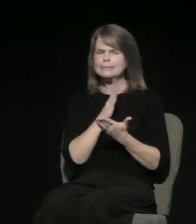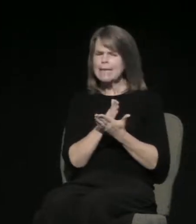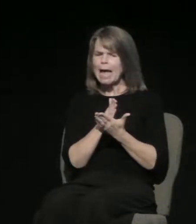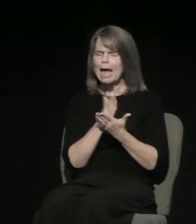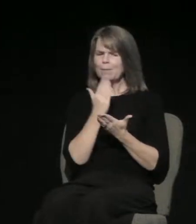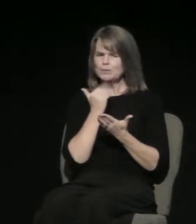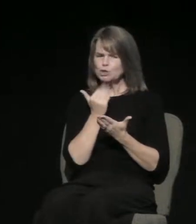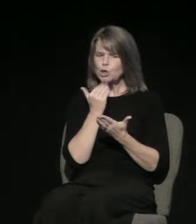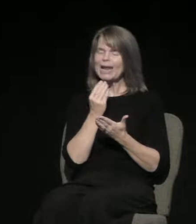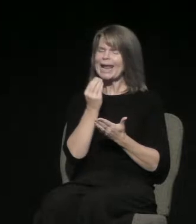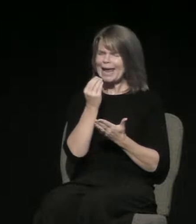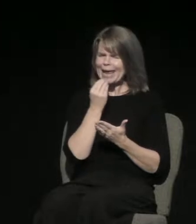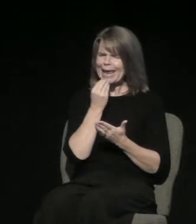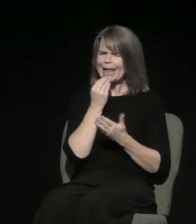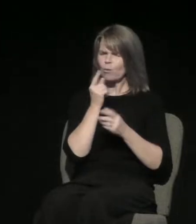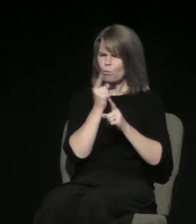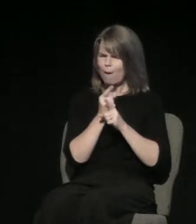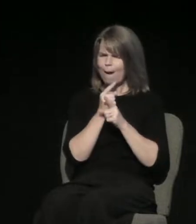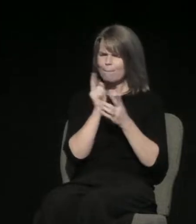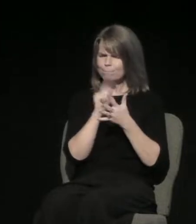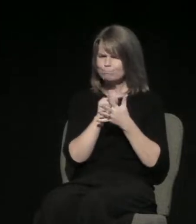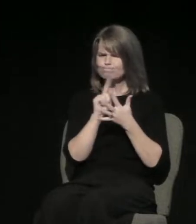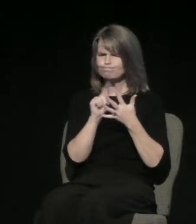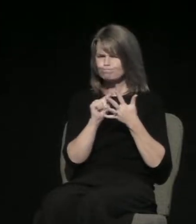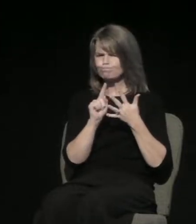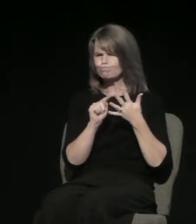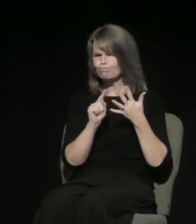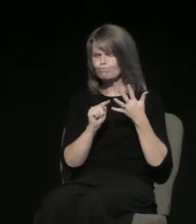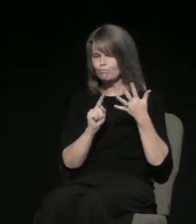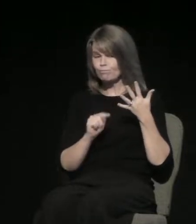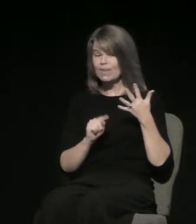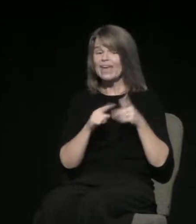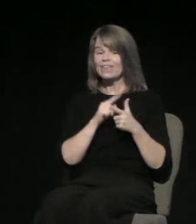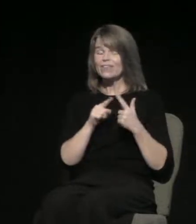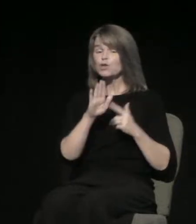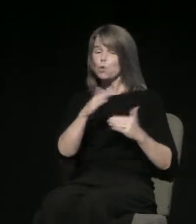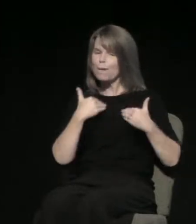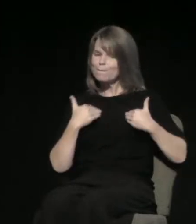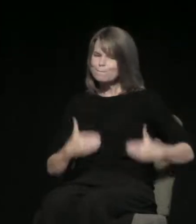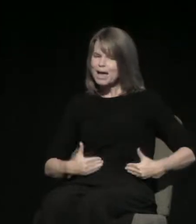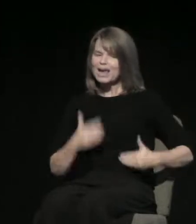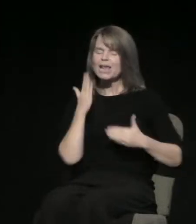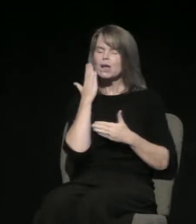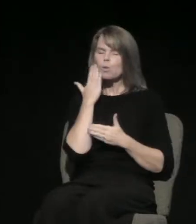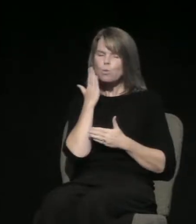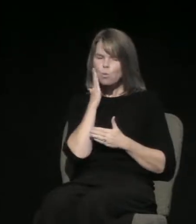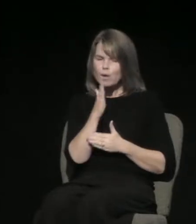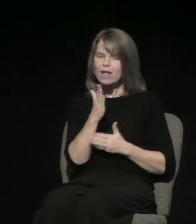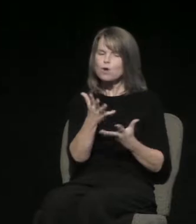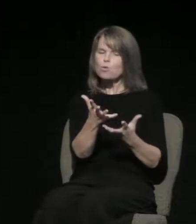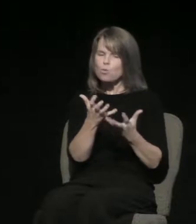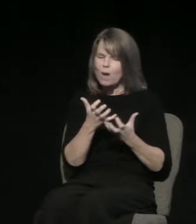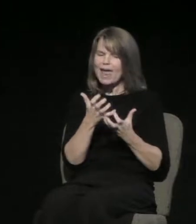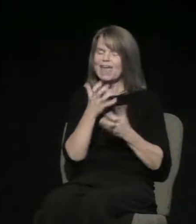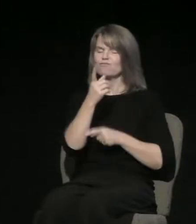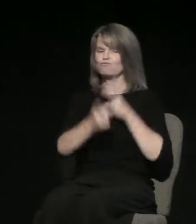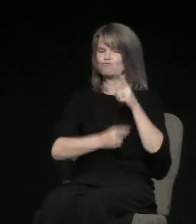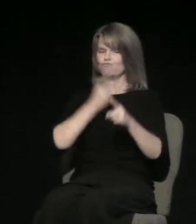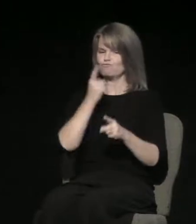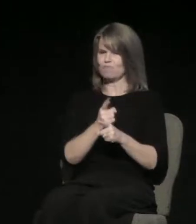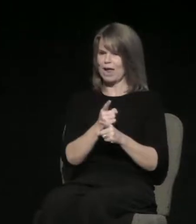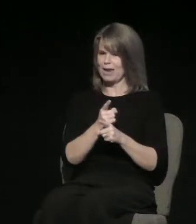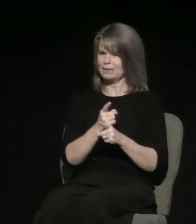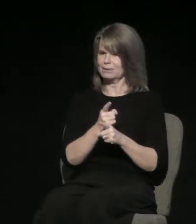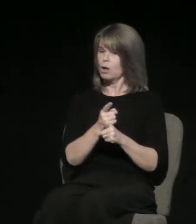If you Will eat The things That I Tell you To eat Then your Body Will begin To crave What you Eat